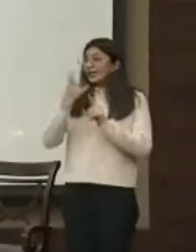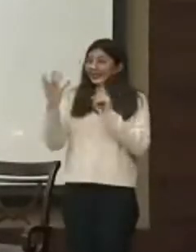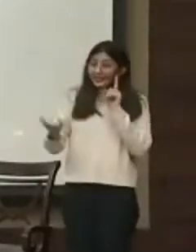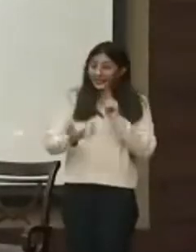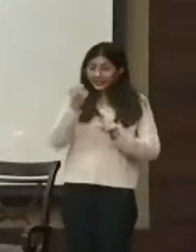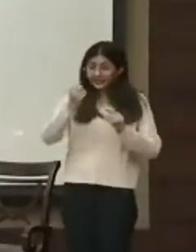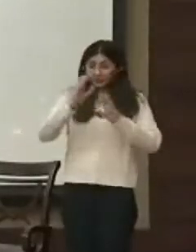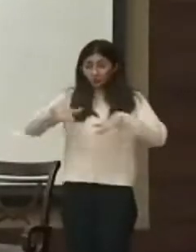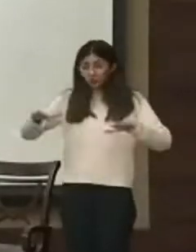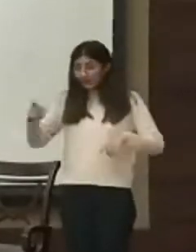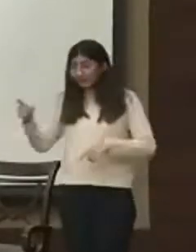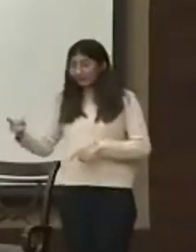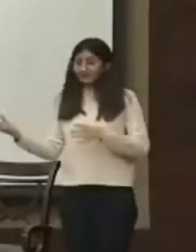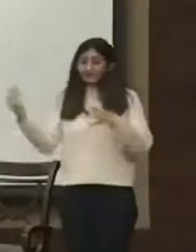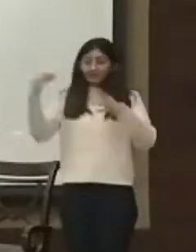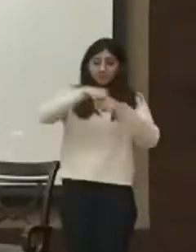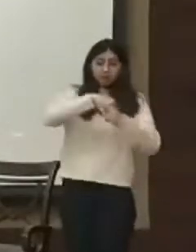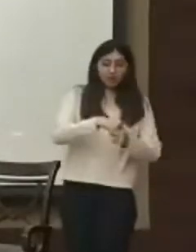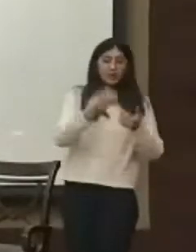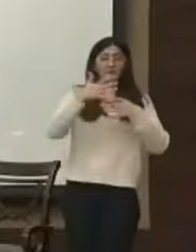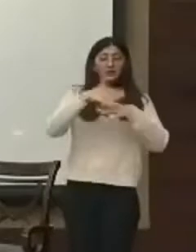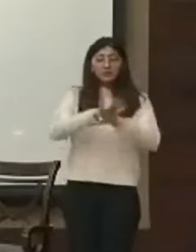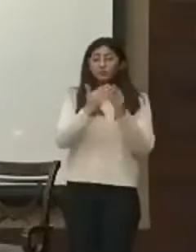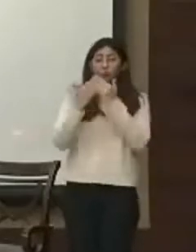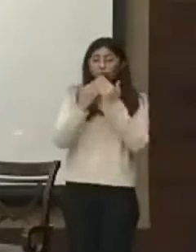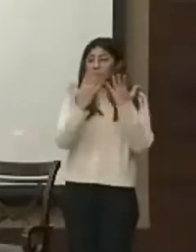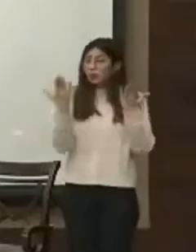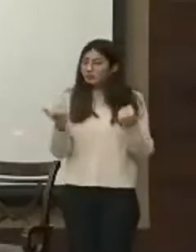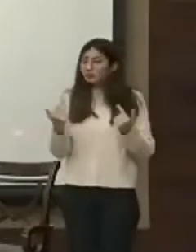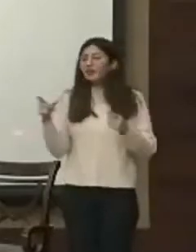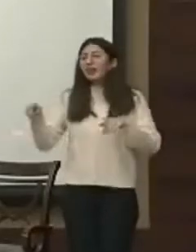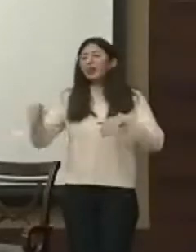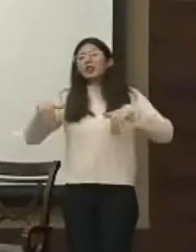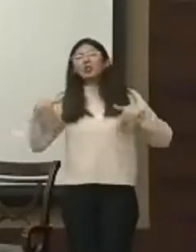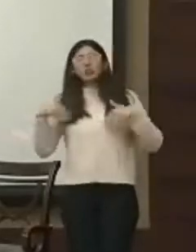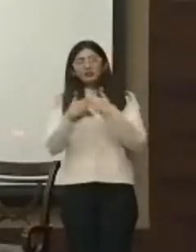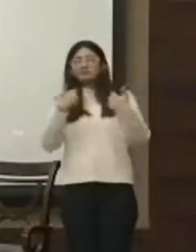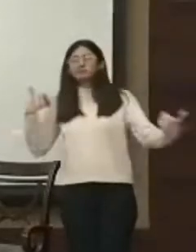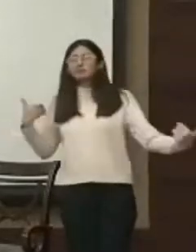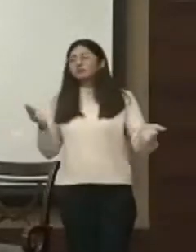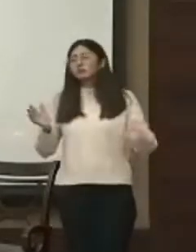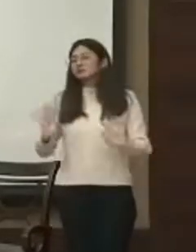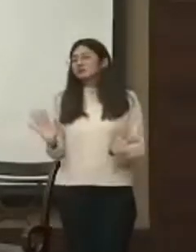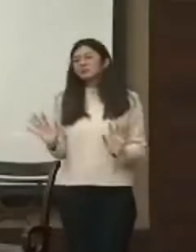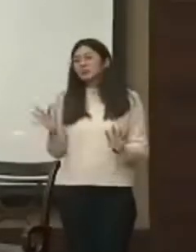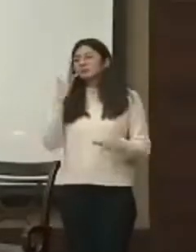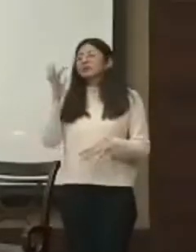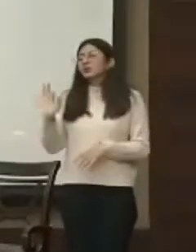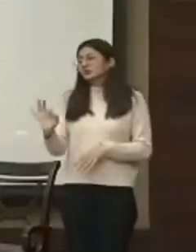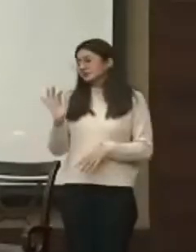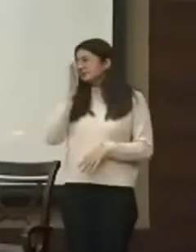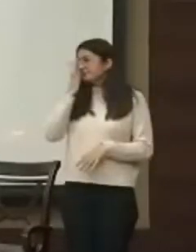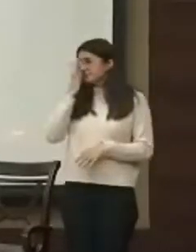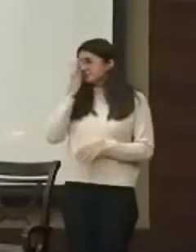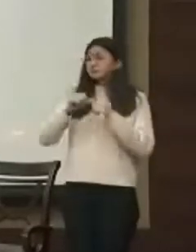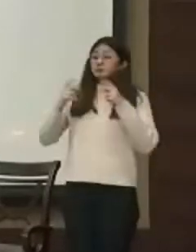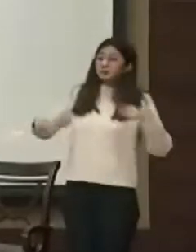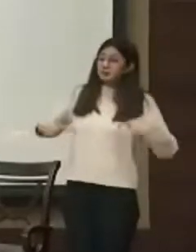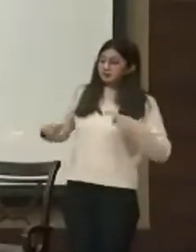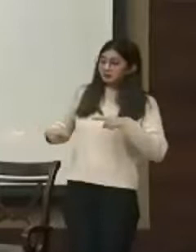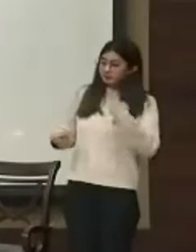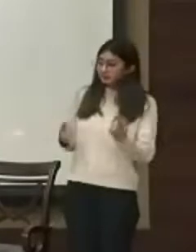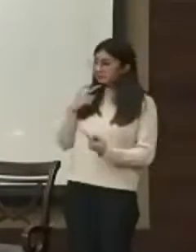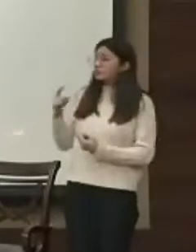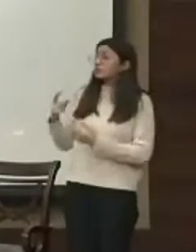in a mainstream school is only the first step. If they're only going to sit idly by, then that's not really taking matters. Yeah, Rahul,